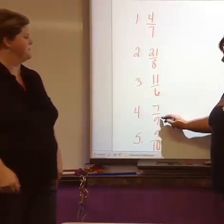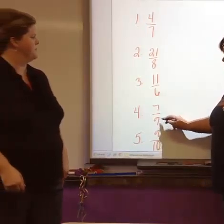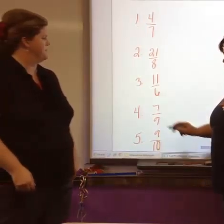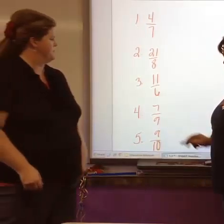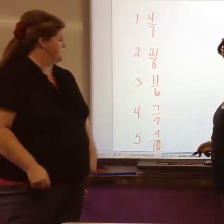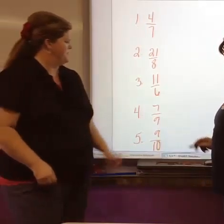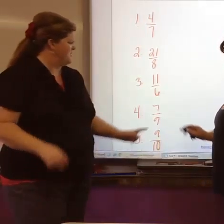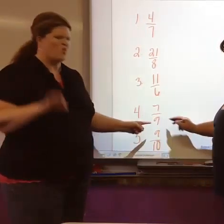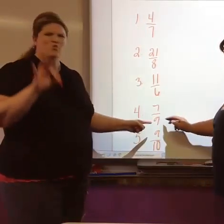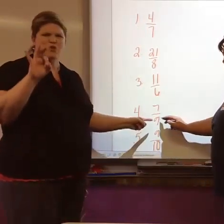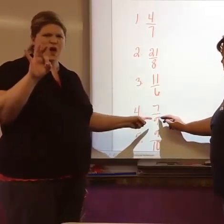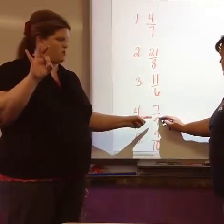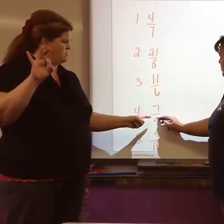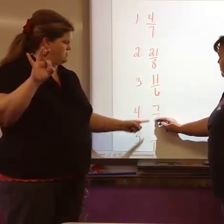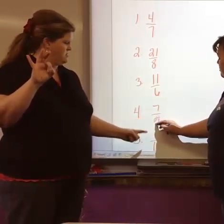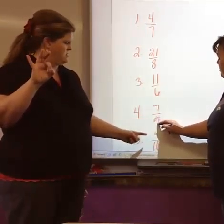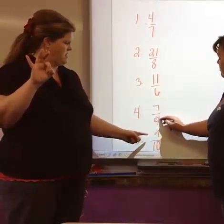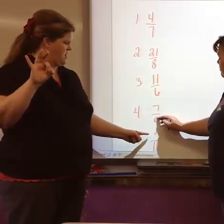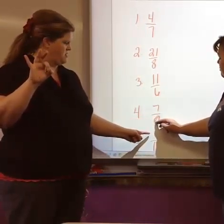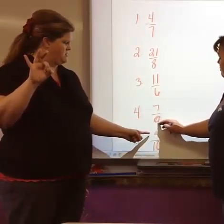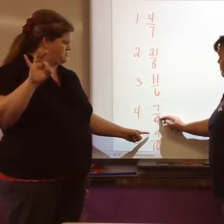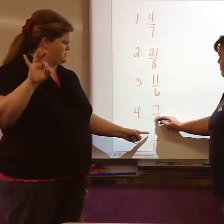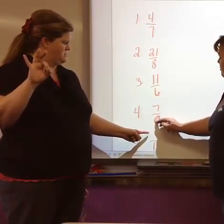Those are 9s.